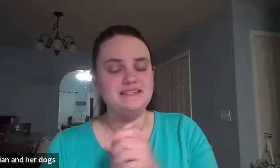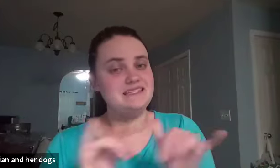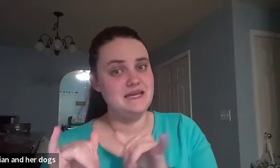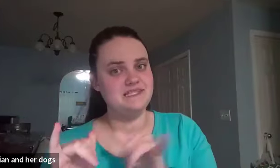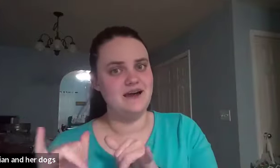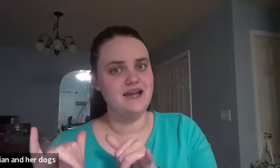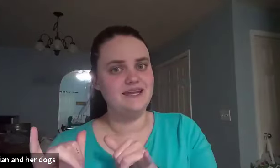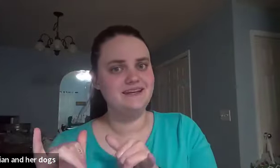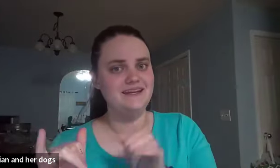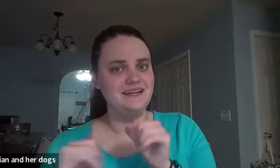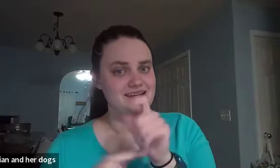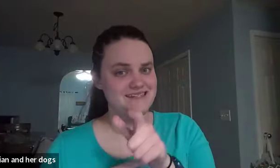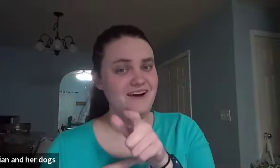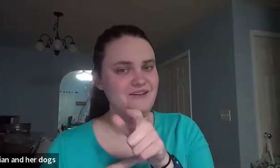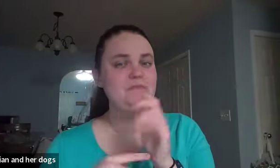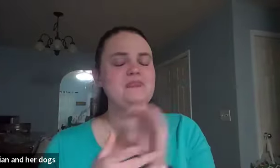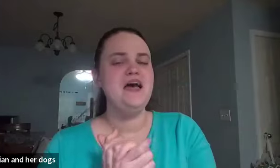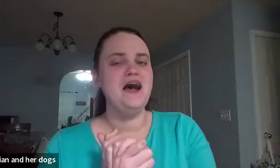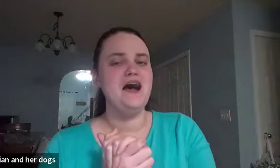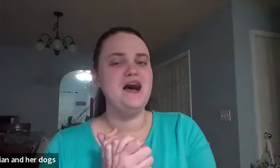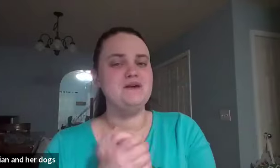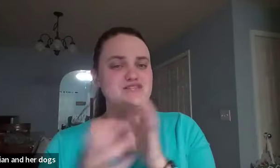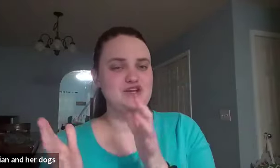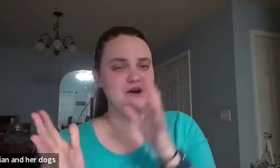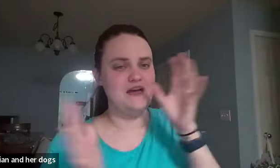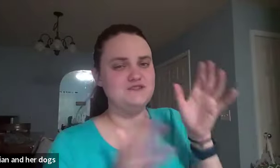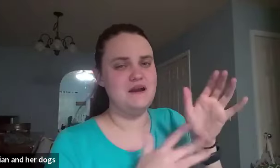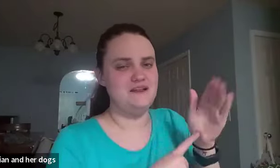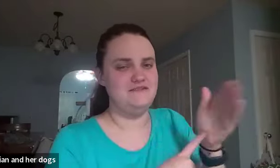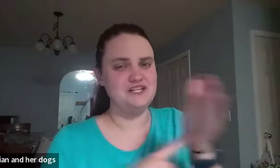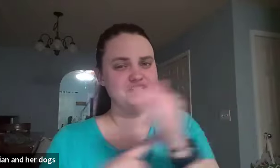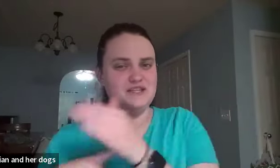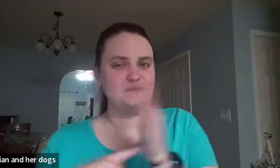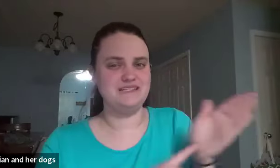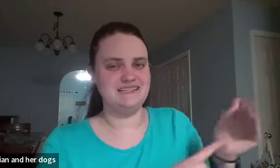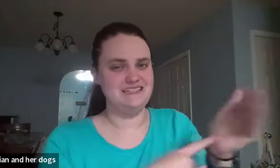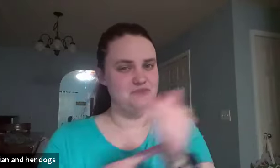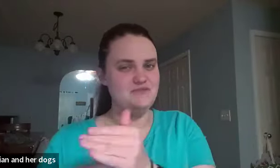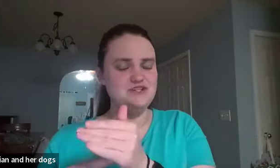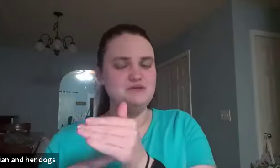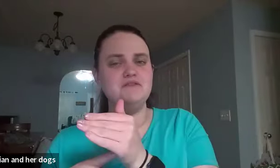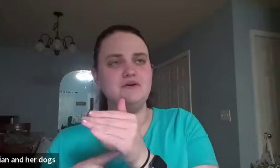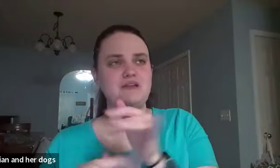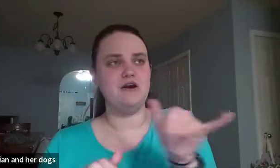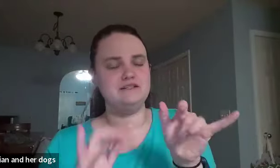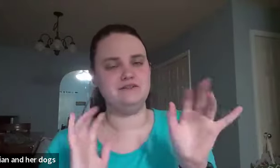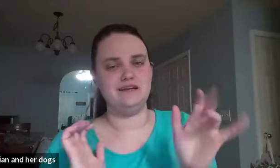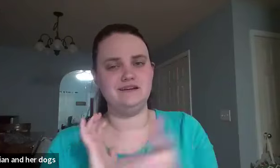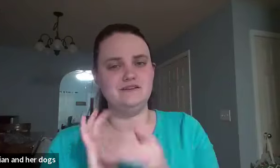It's the same sign in ASL. And so that's why I feel like that's why I always like to separate the two, even though they are still technically